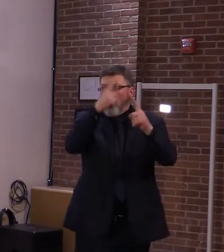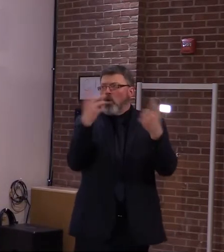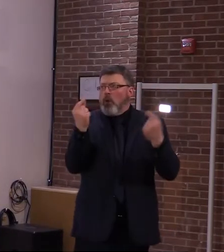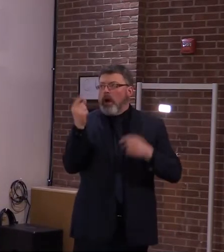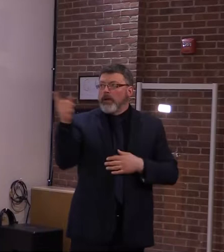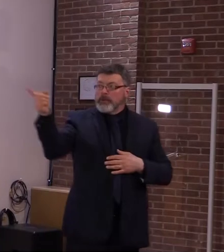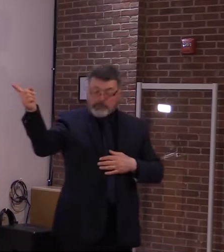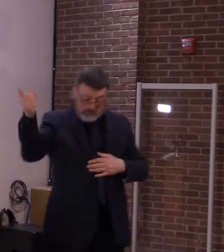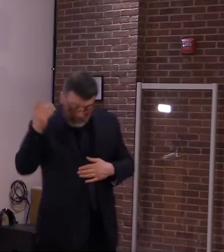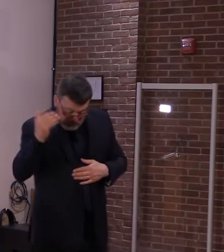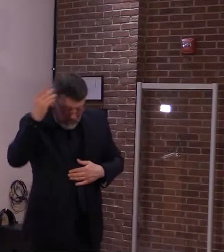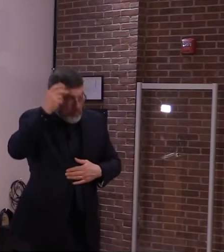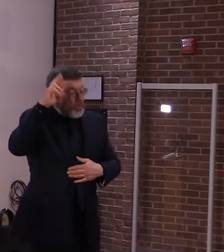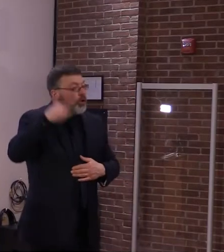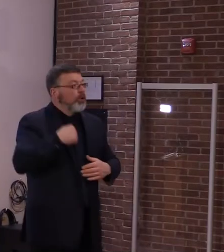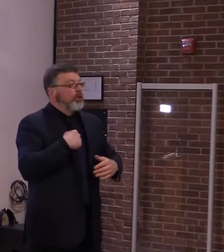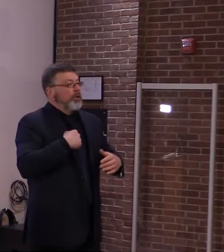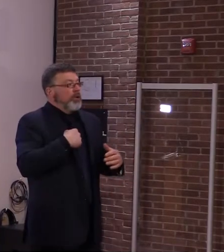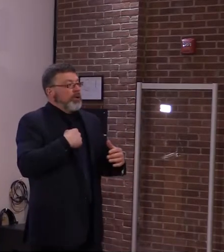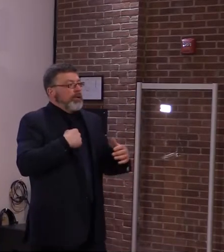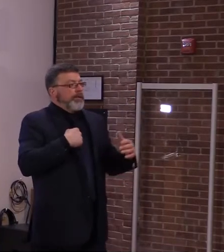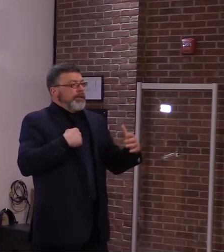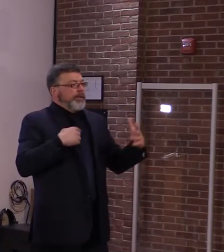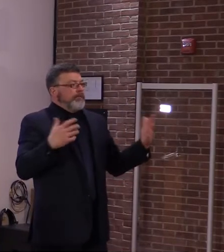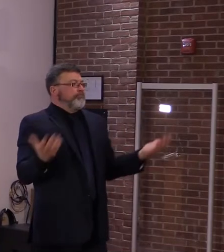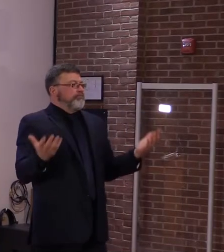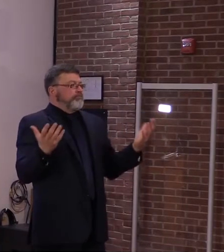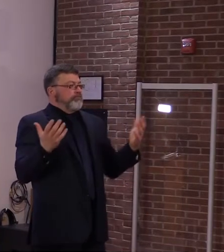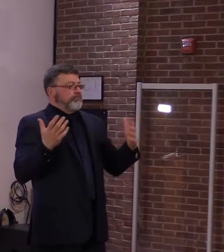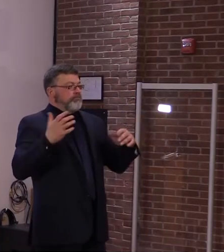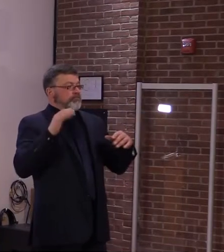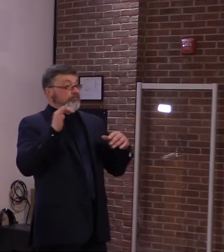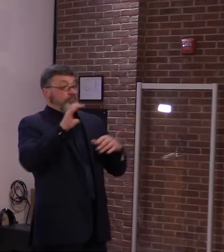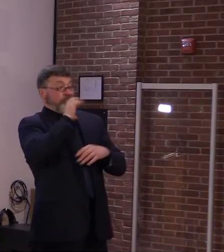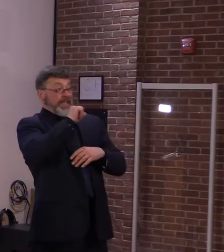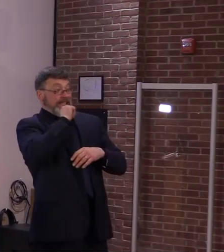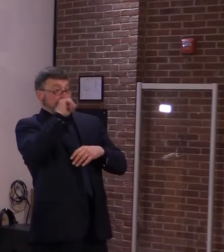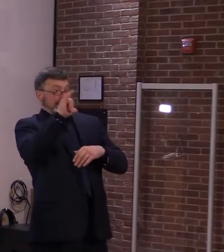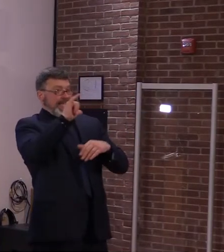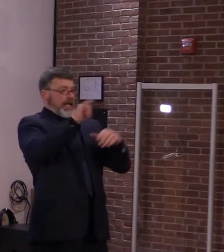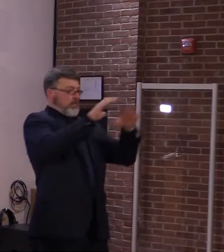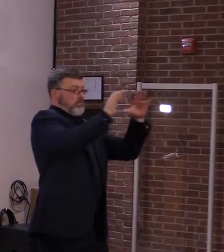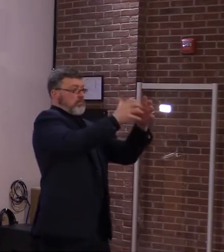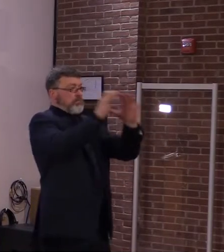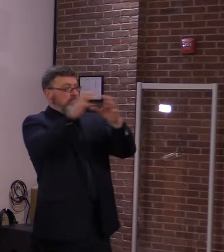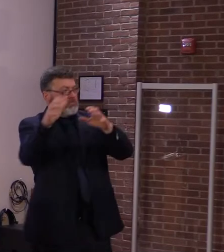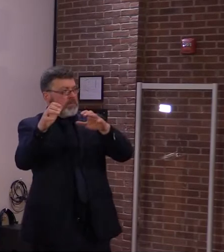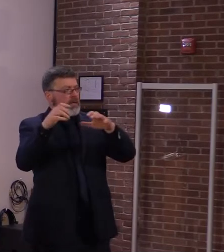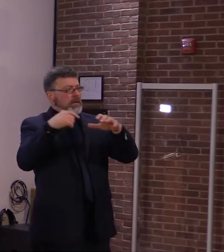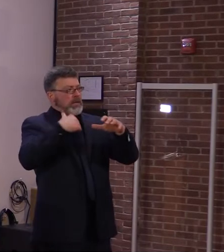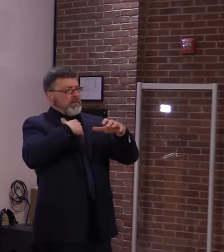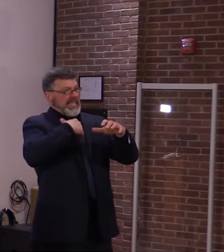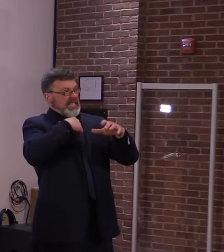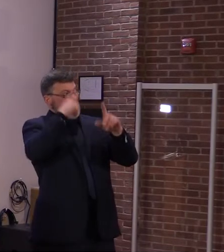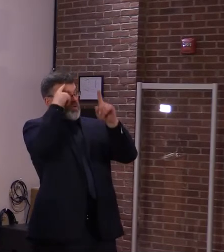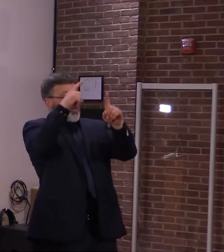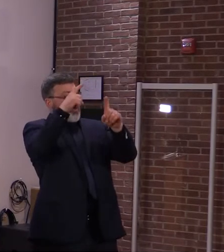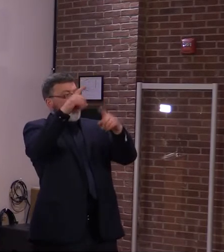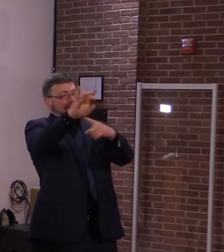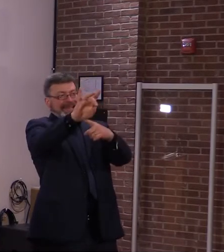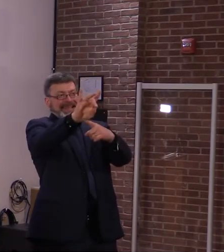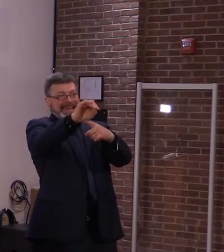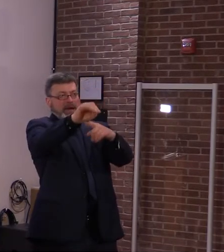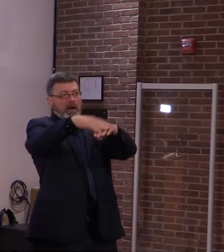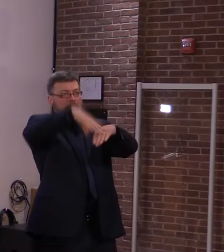most of our age strata, if you will, in the 80% plus range. And that's how we've